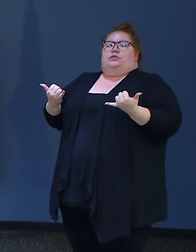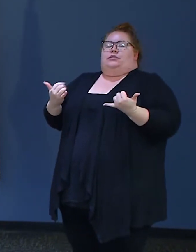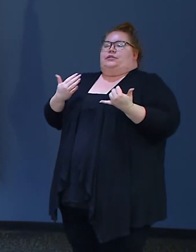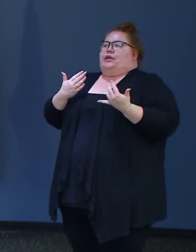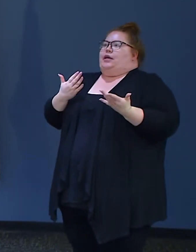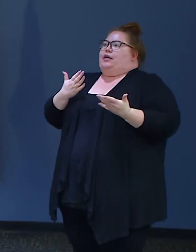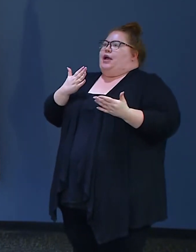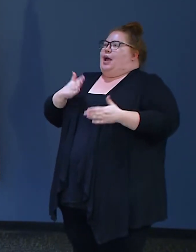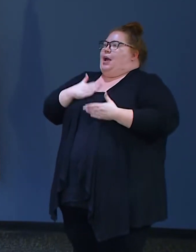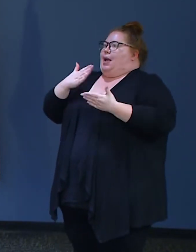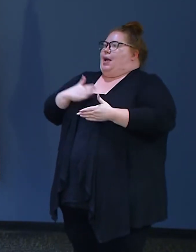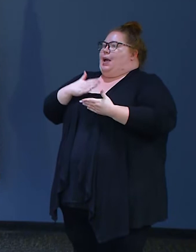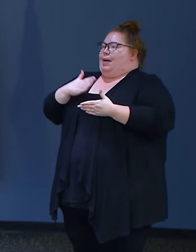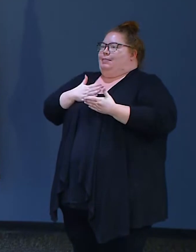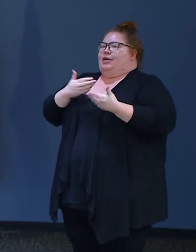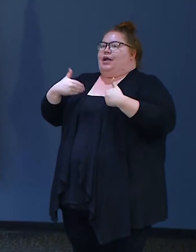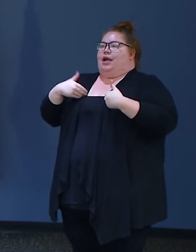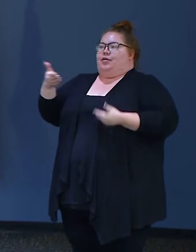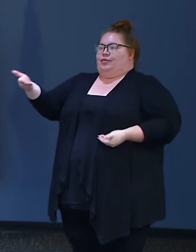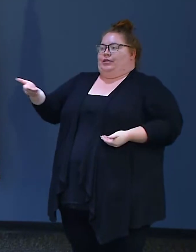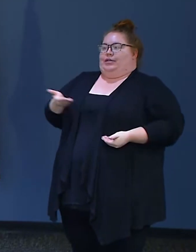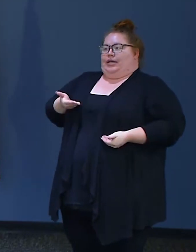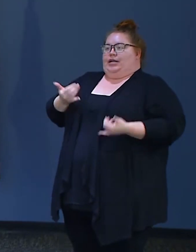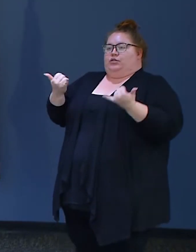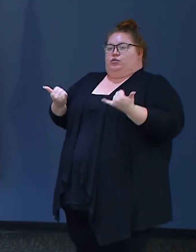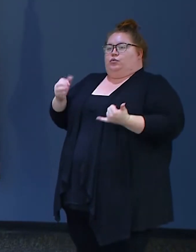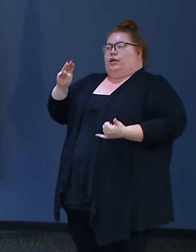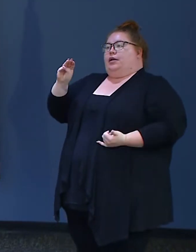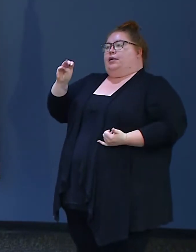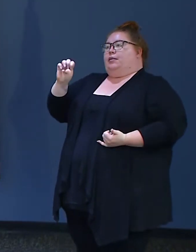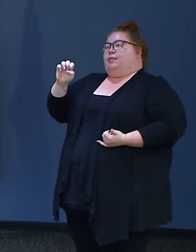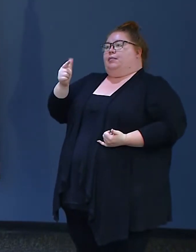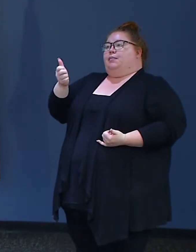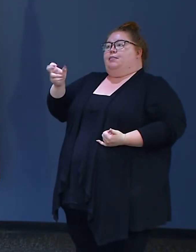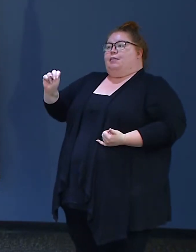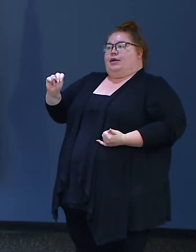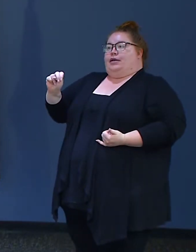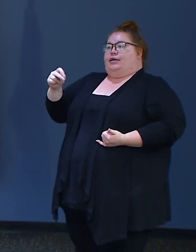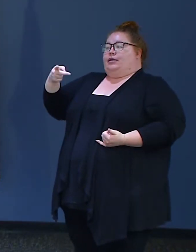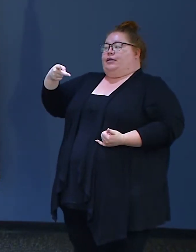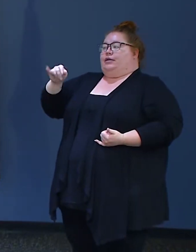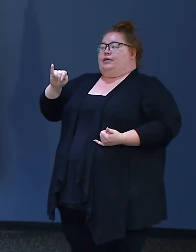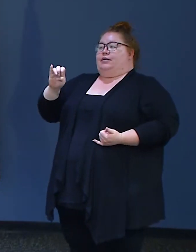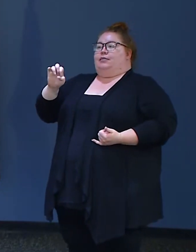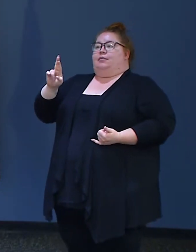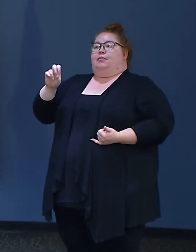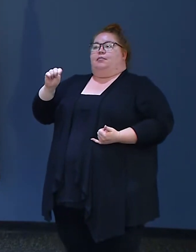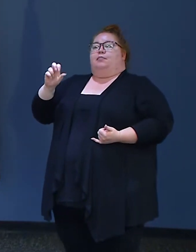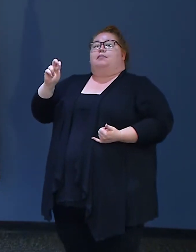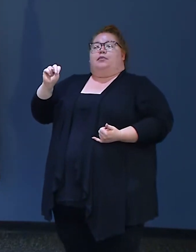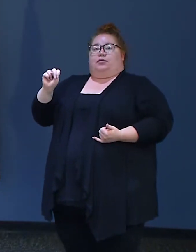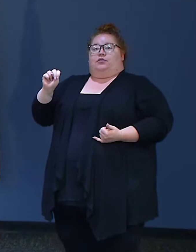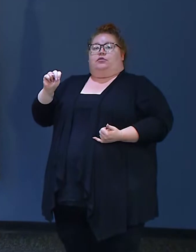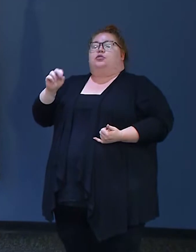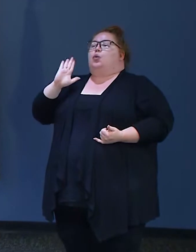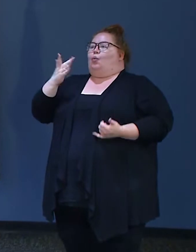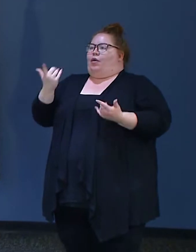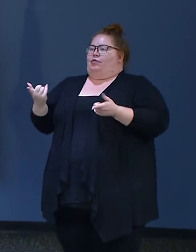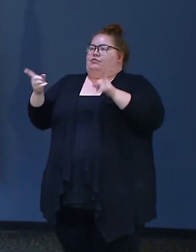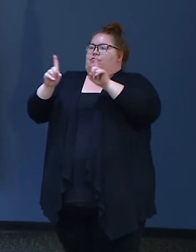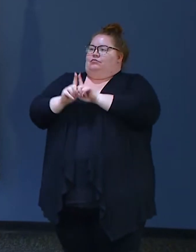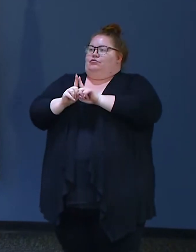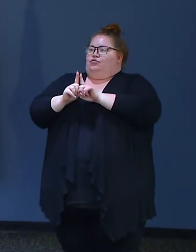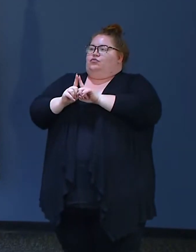a guest with me today. I have Megan Pearson, who will be joining me regularly in